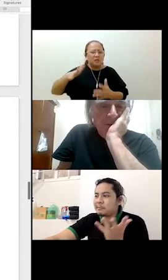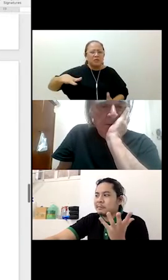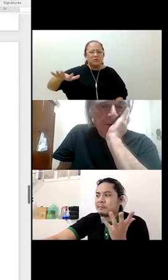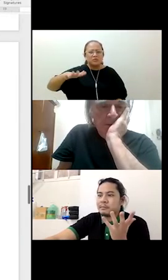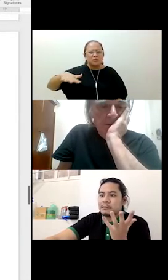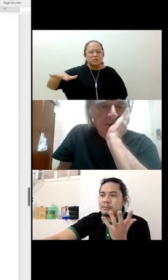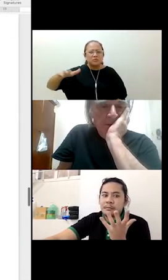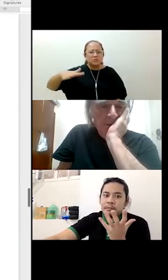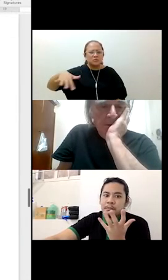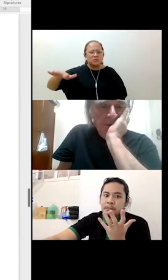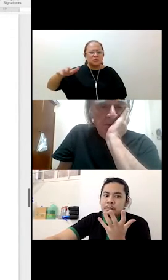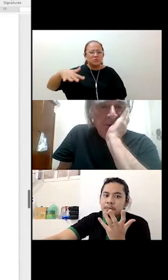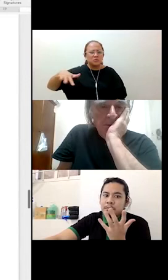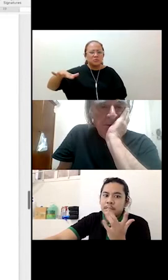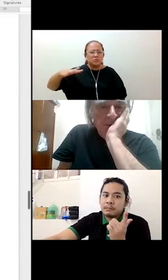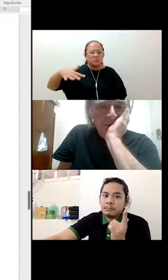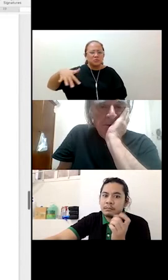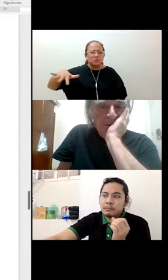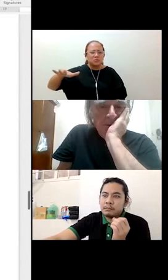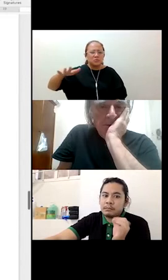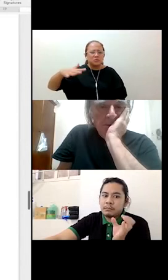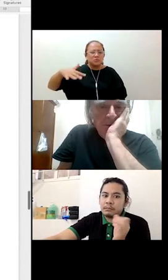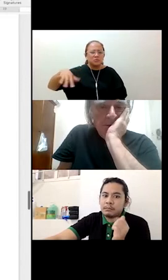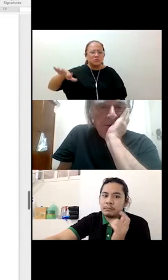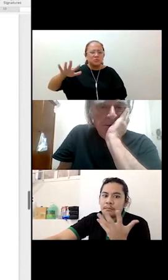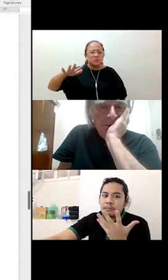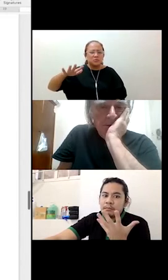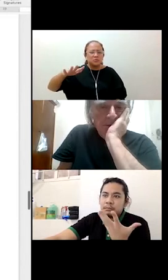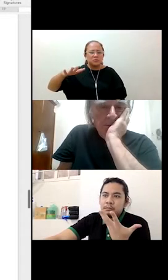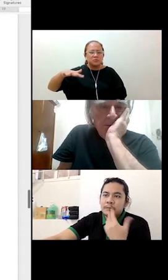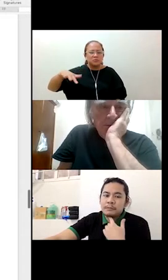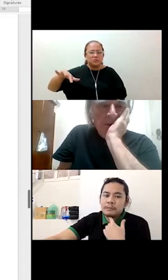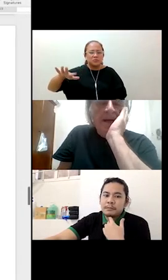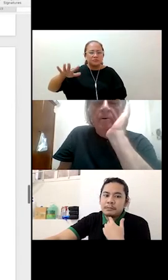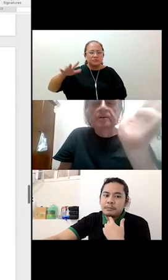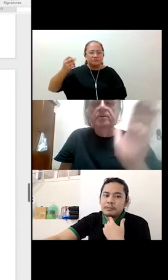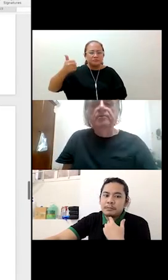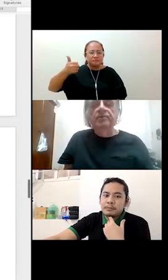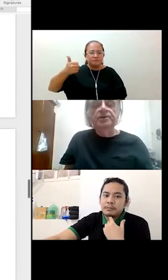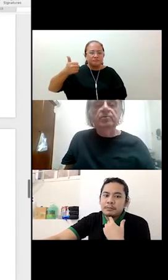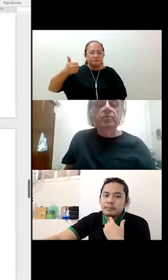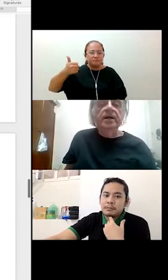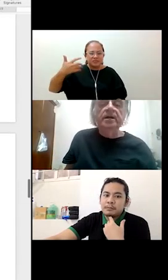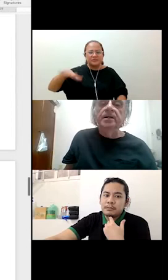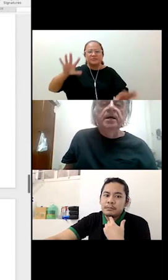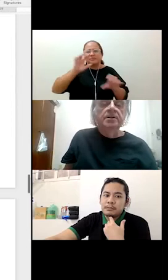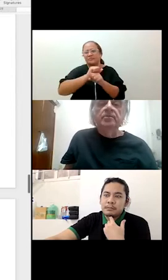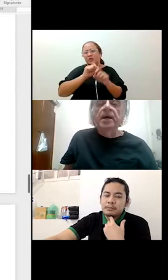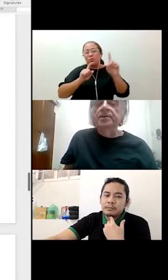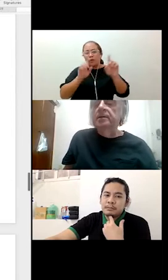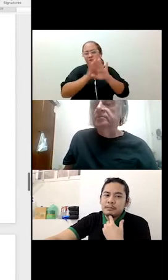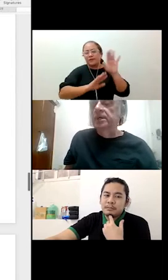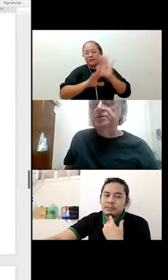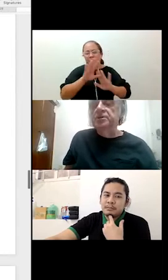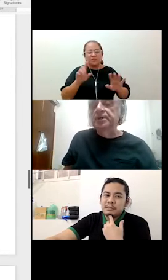Okay. Okay. Yeah, okay. So we're finished with one-handed.